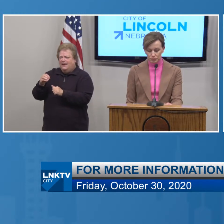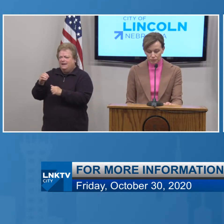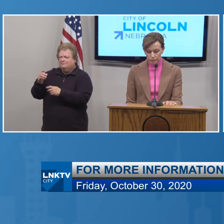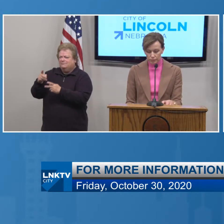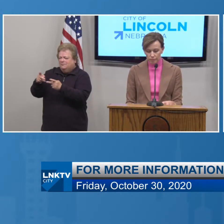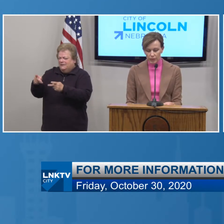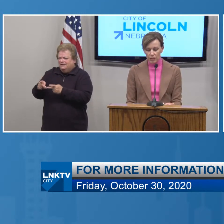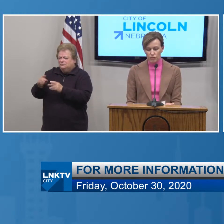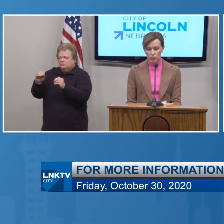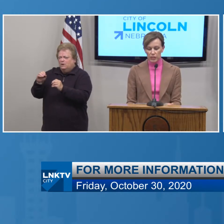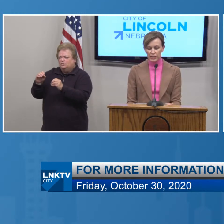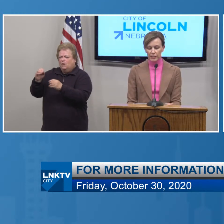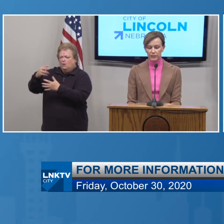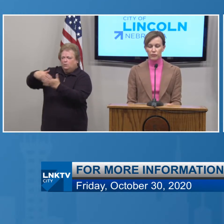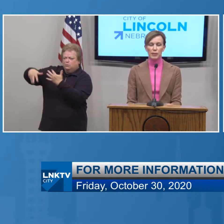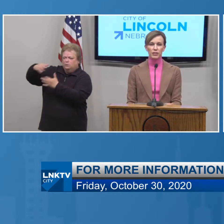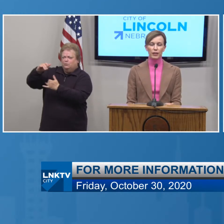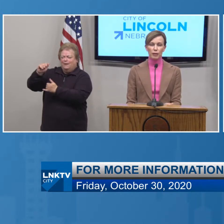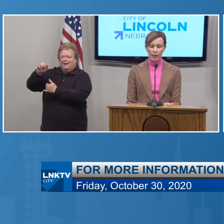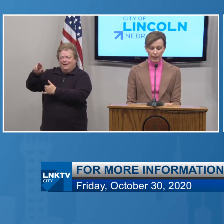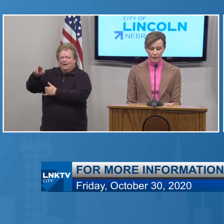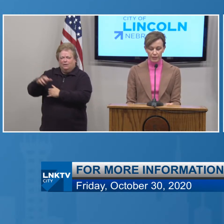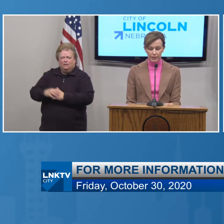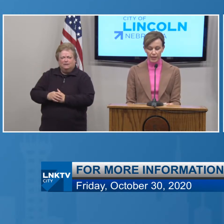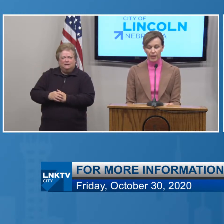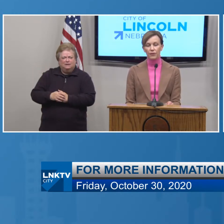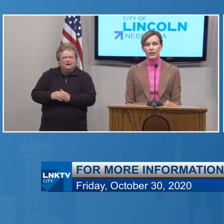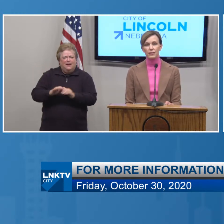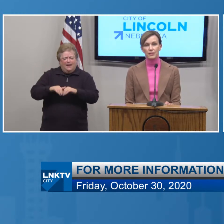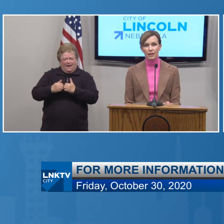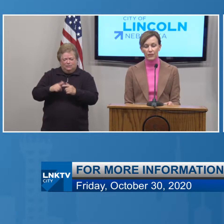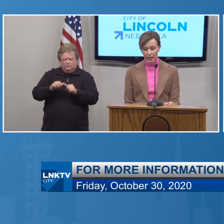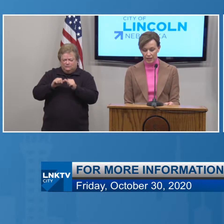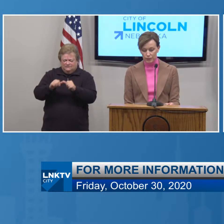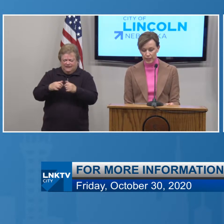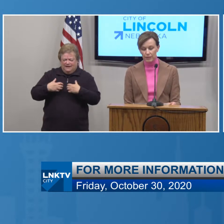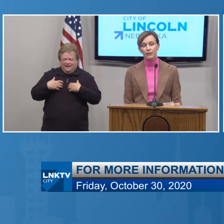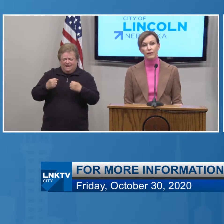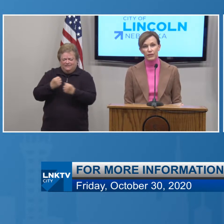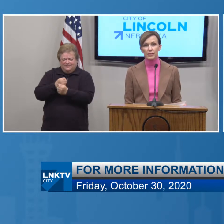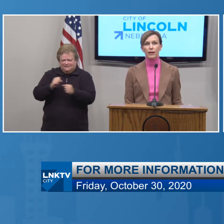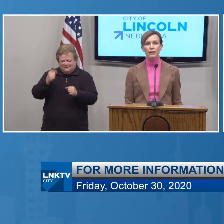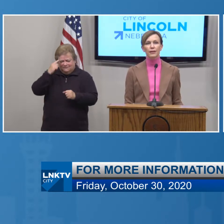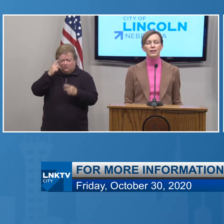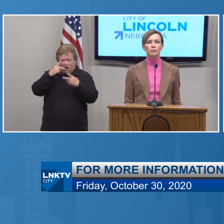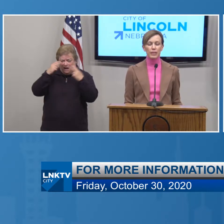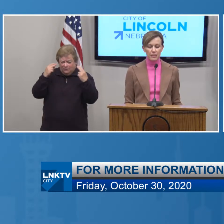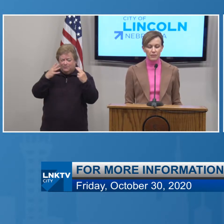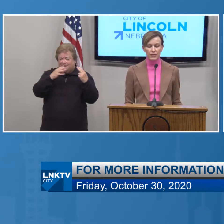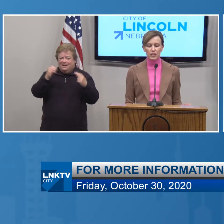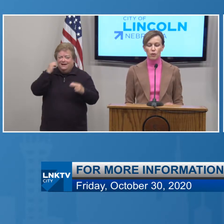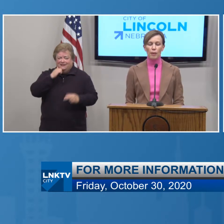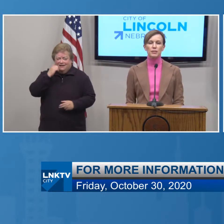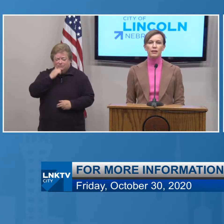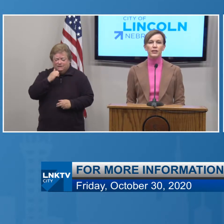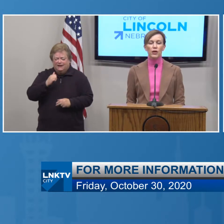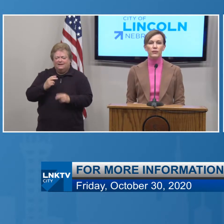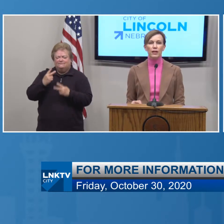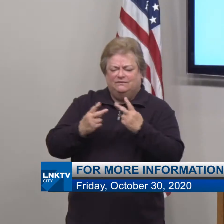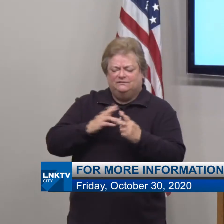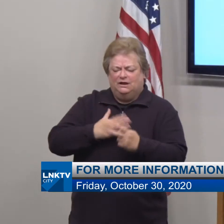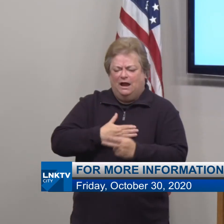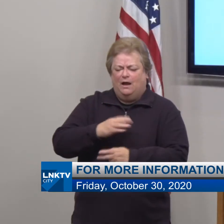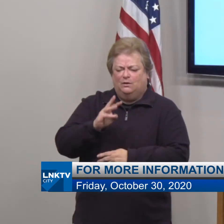ventilation. For more detailed information about how to stay healthy and safe on Halloween and every day, please visit our website